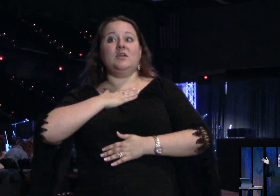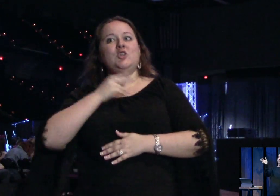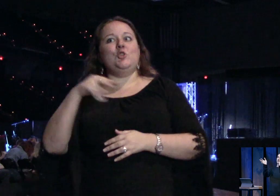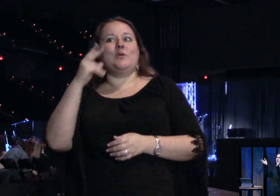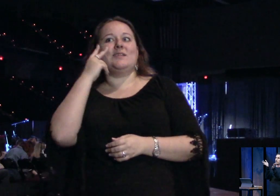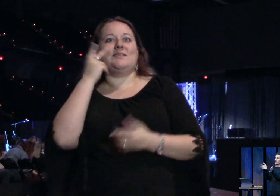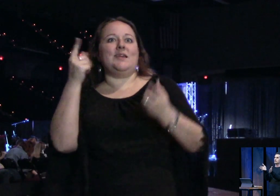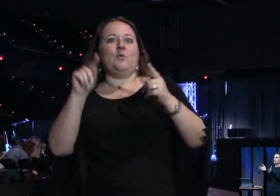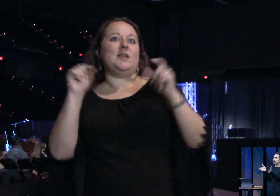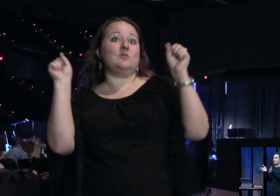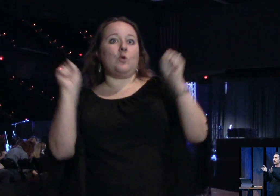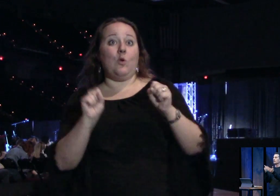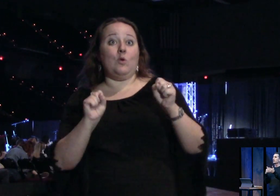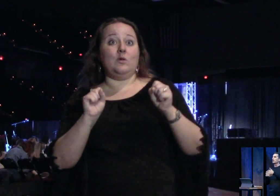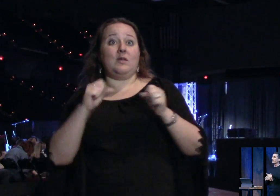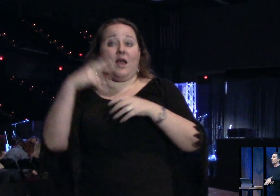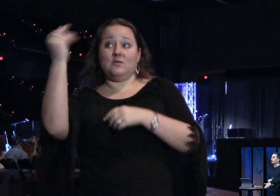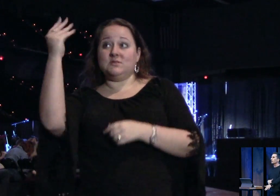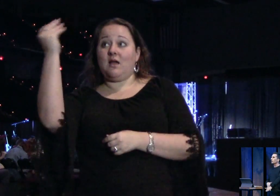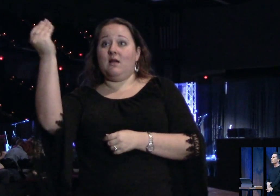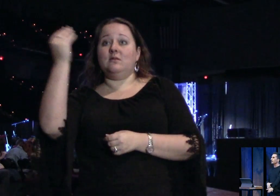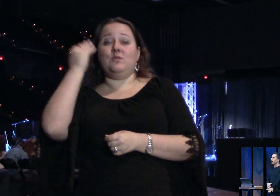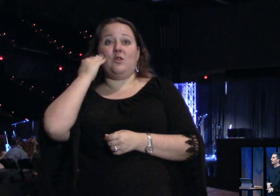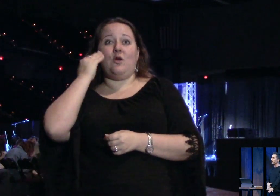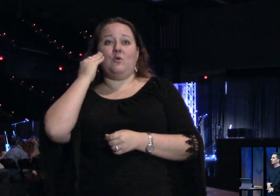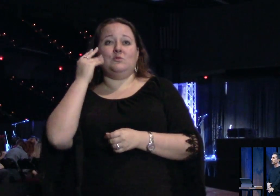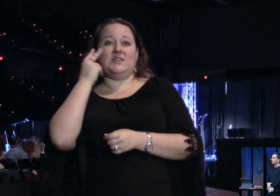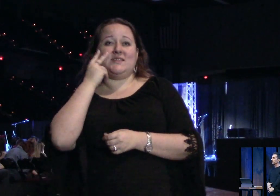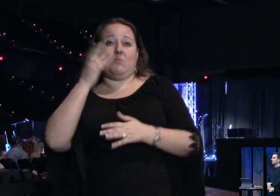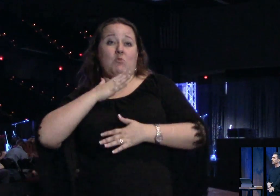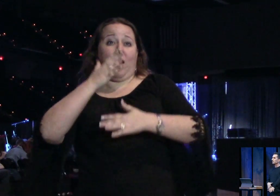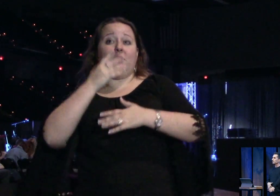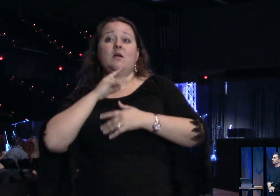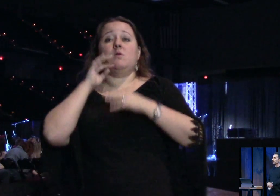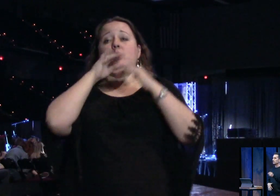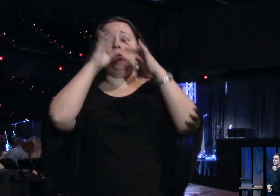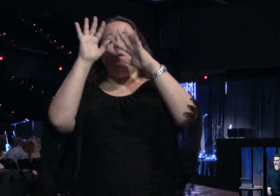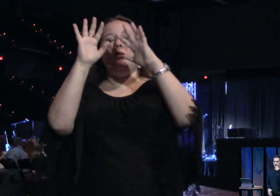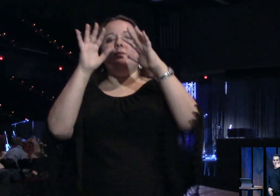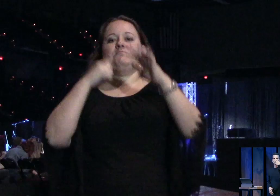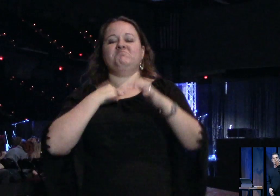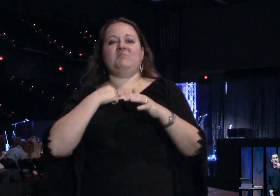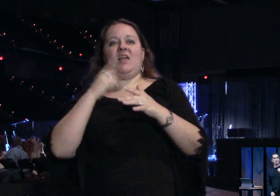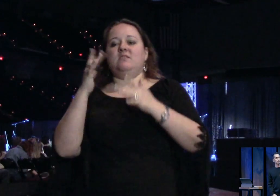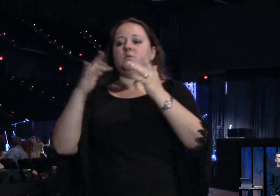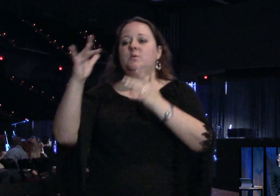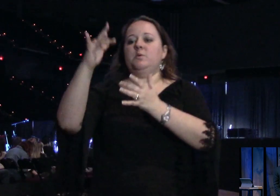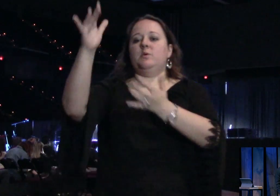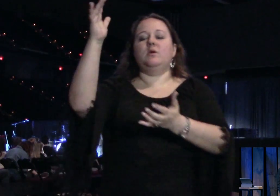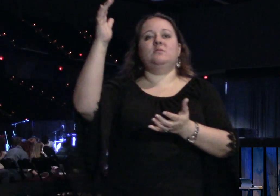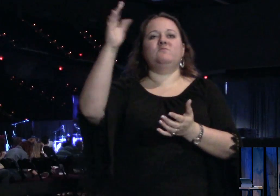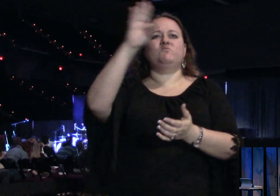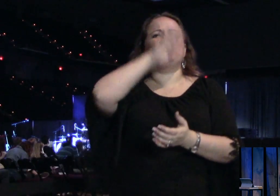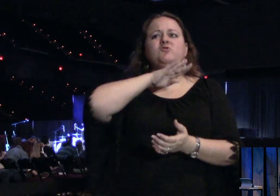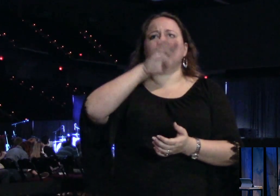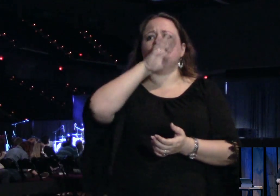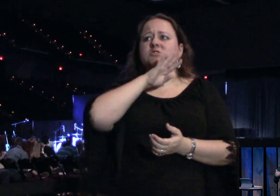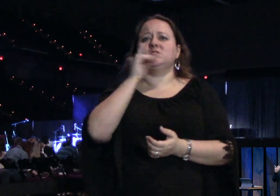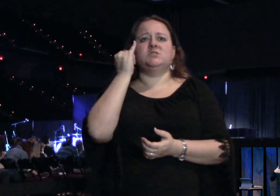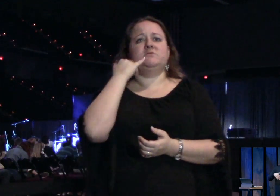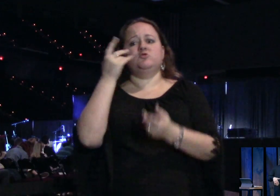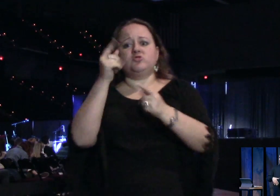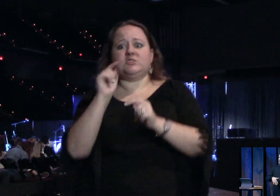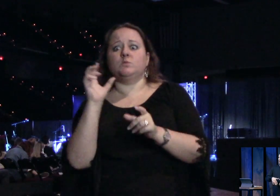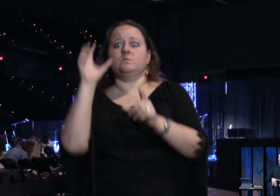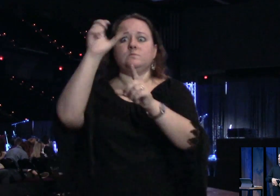comes out of your mouth that you can see on a cold day. It's a breath, but it's elusive. So think about